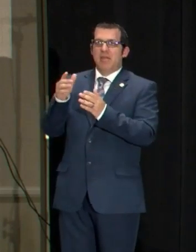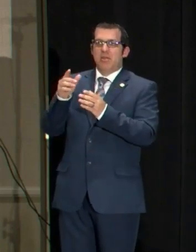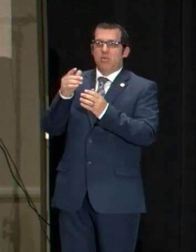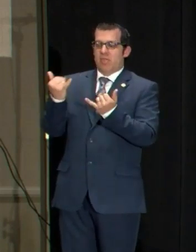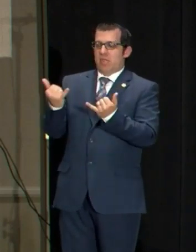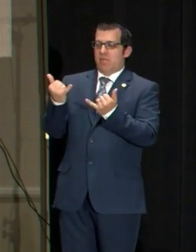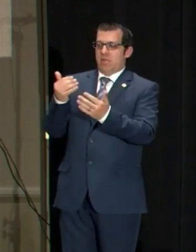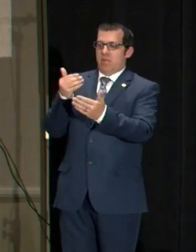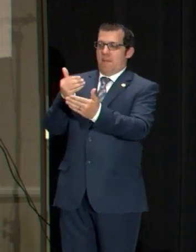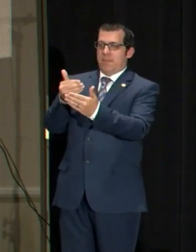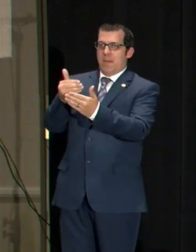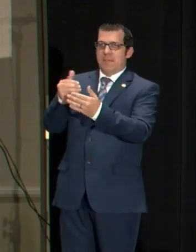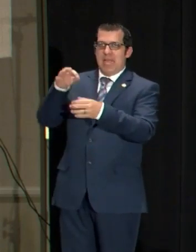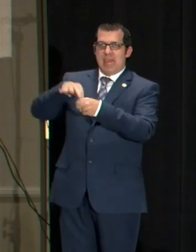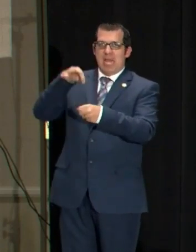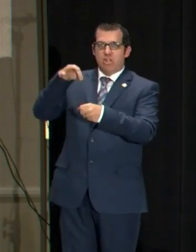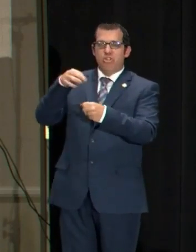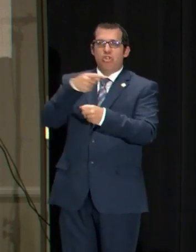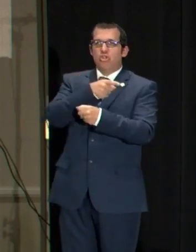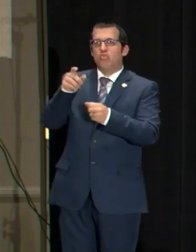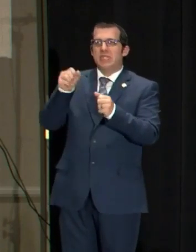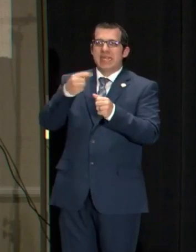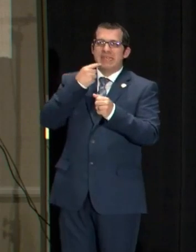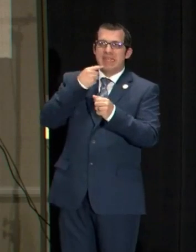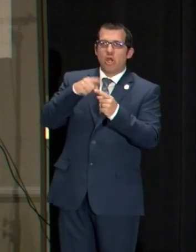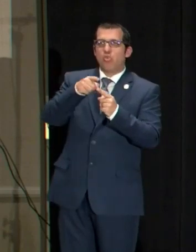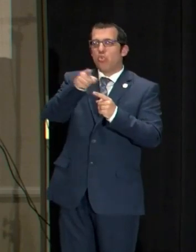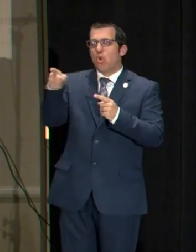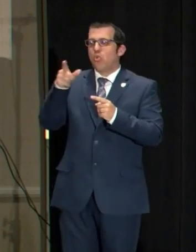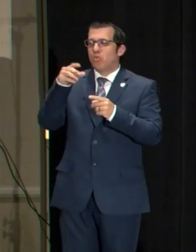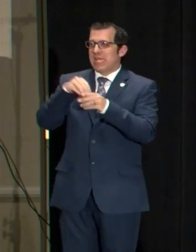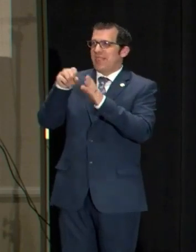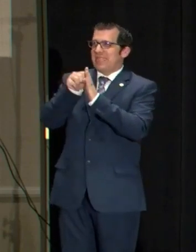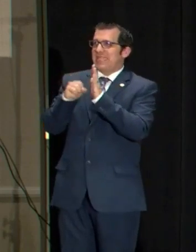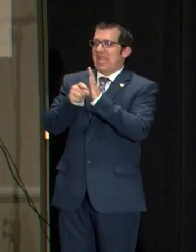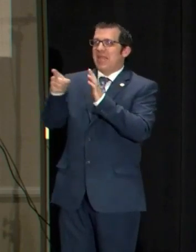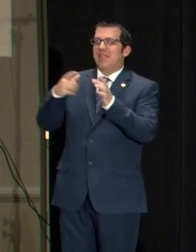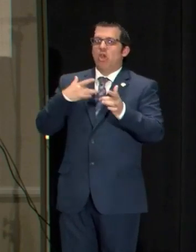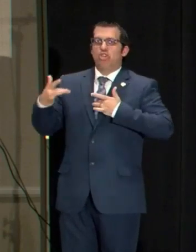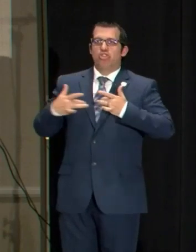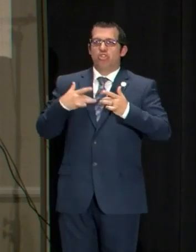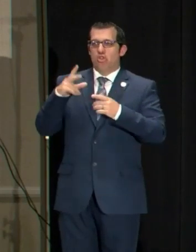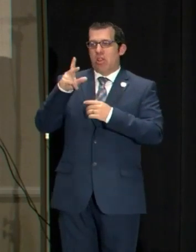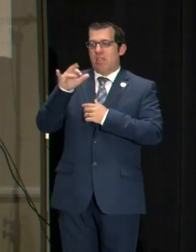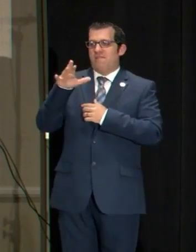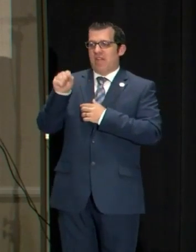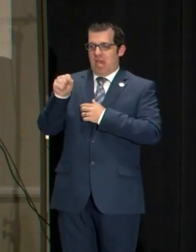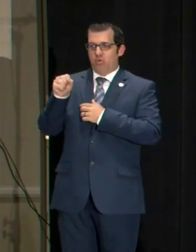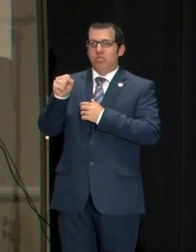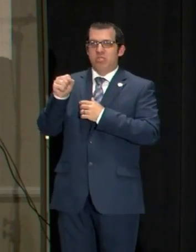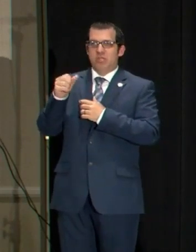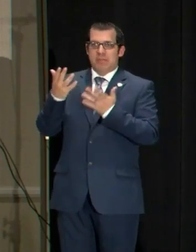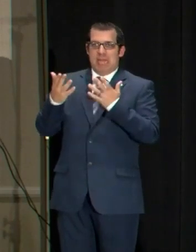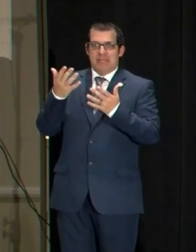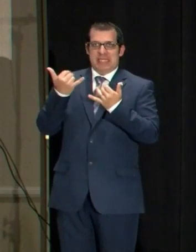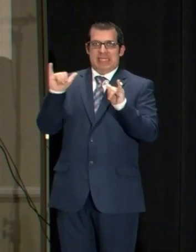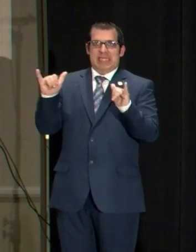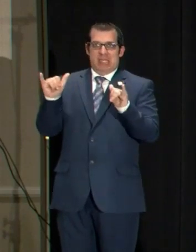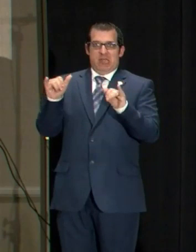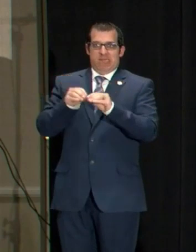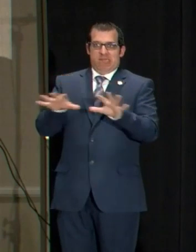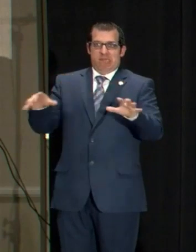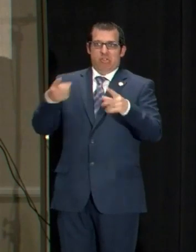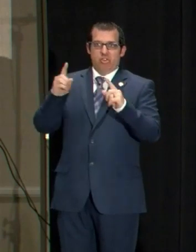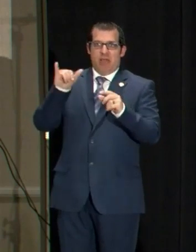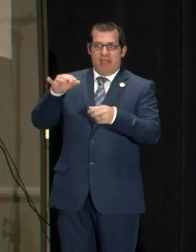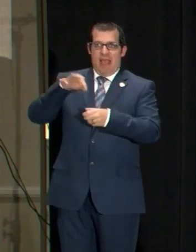what would you say to those in the state who are concerned about the virus still being strong around election time and keeping